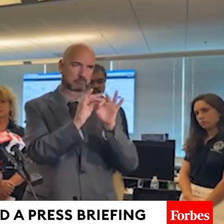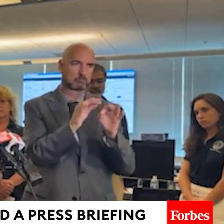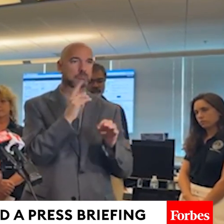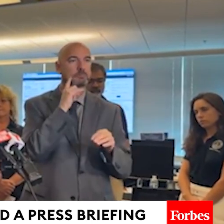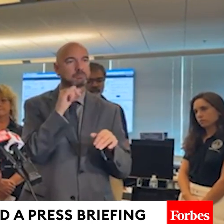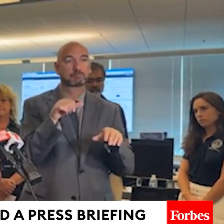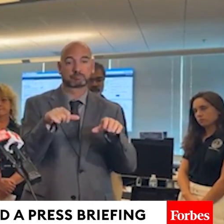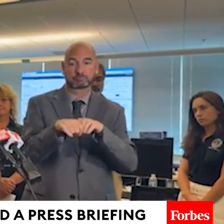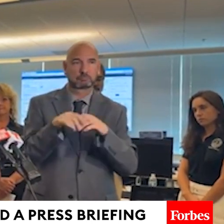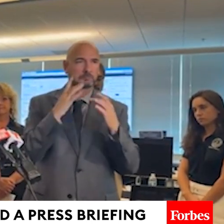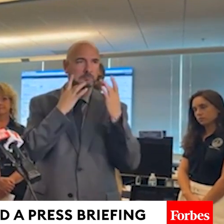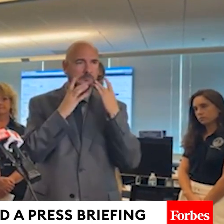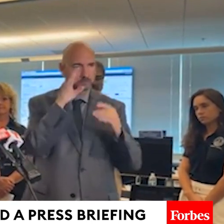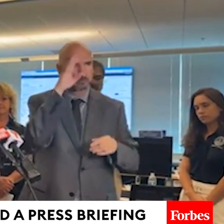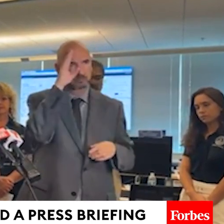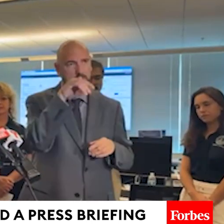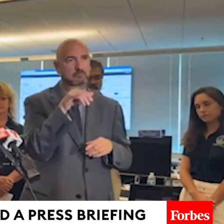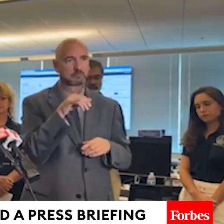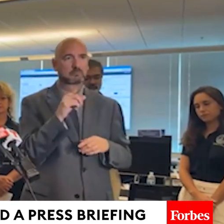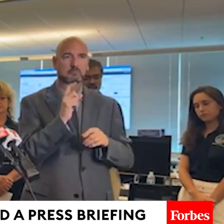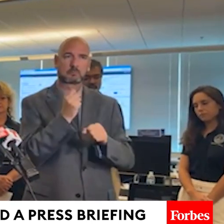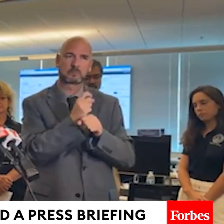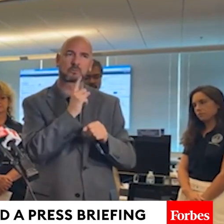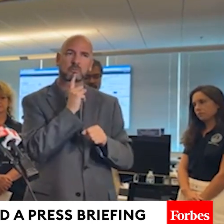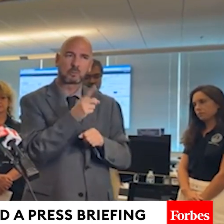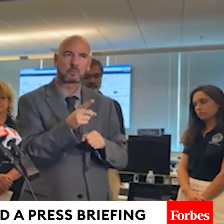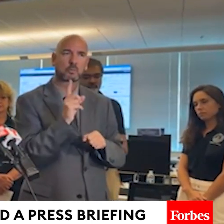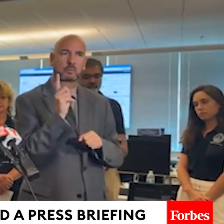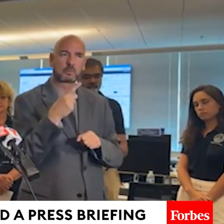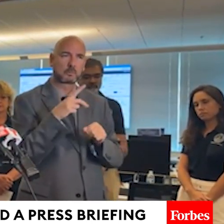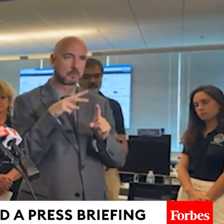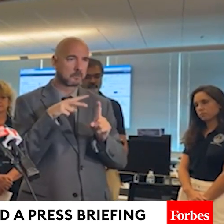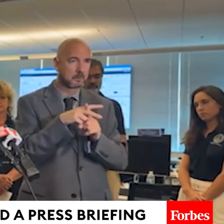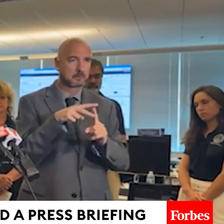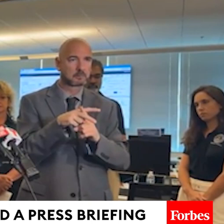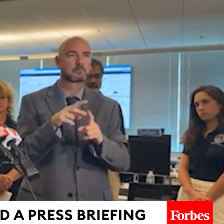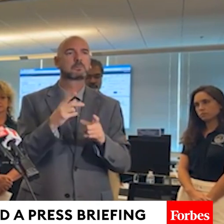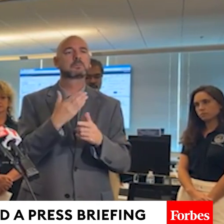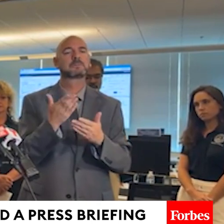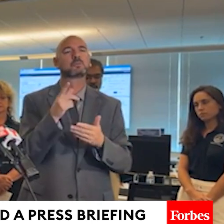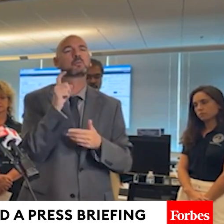low on fuel, so make sure you only plug in the necessary items into your generator.